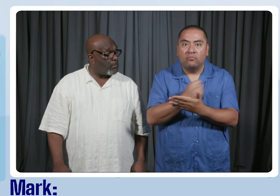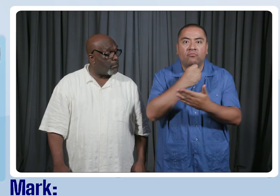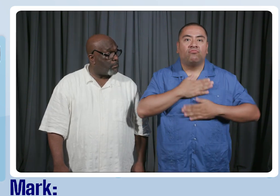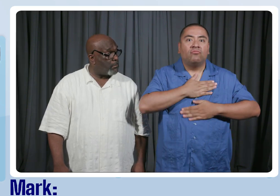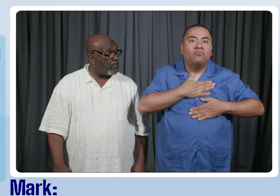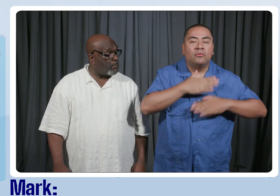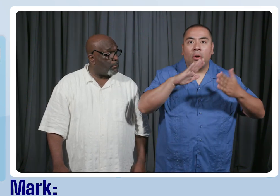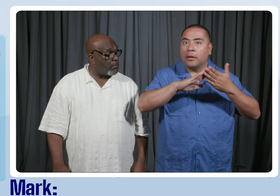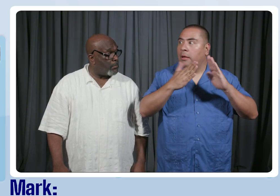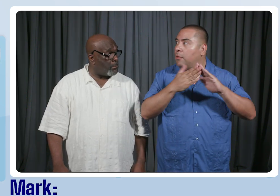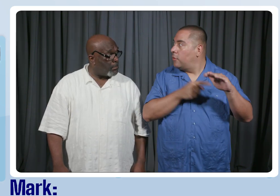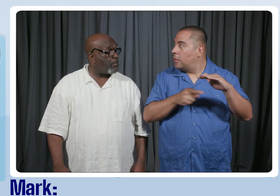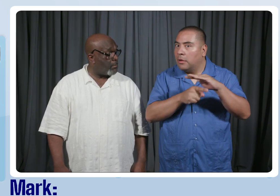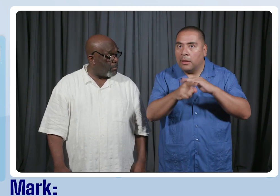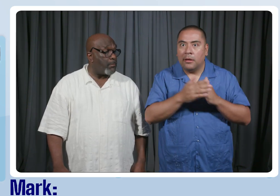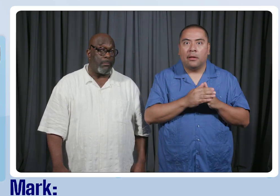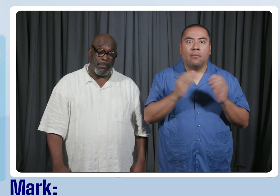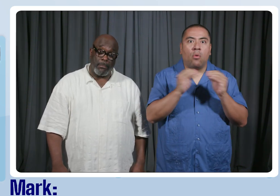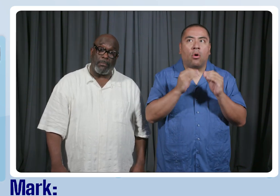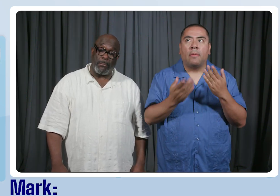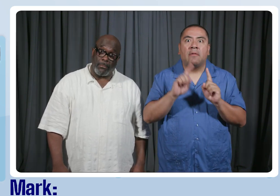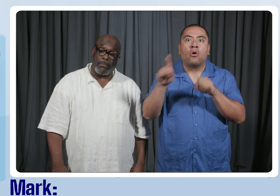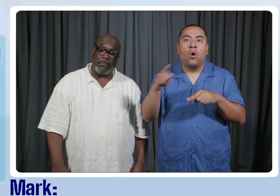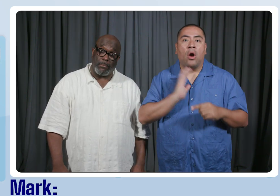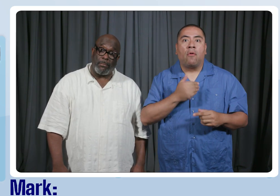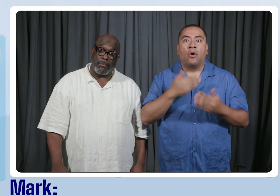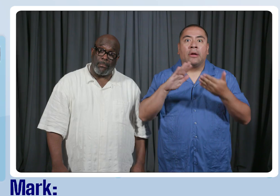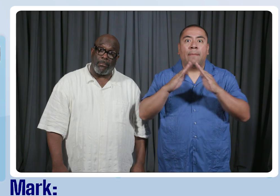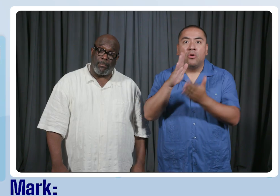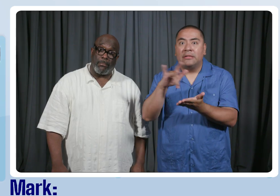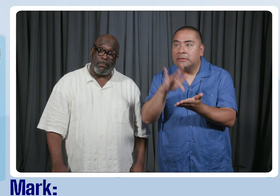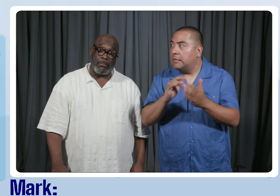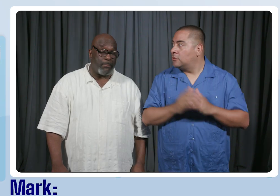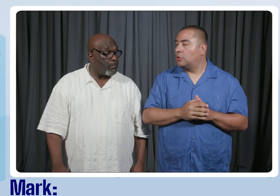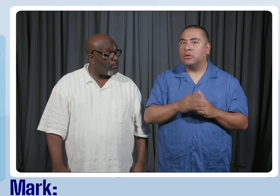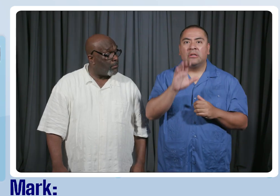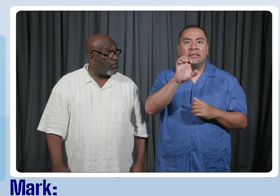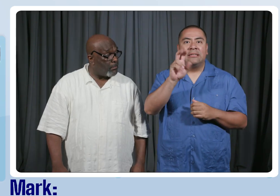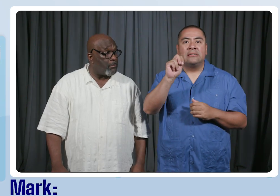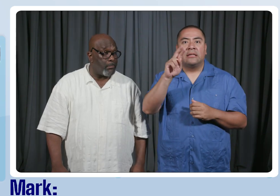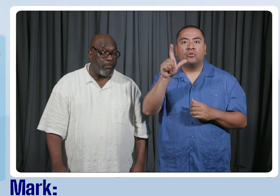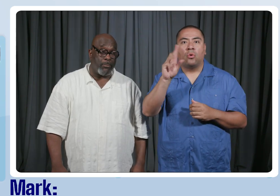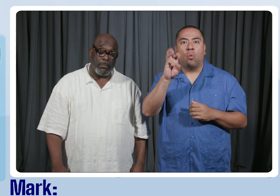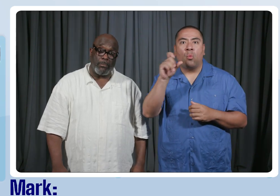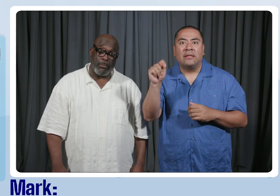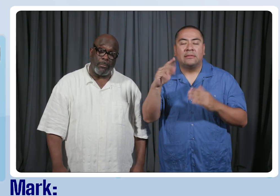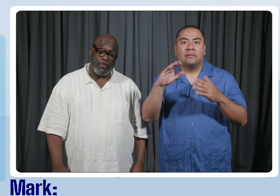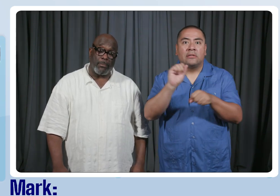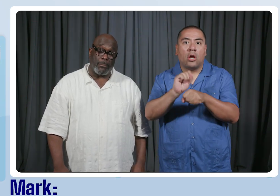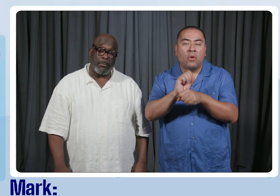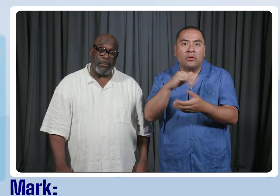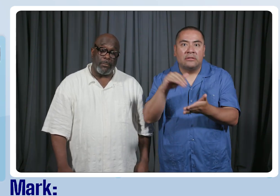to perhaps enjoy our community center, perhaps doing a Central West Career Center. Mm-hmm. Maybe they want a